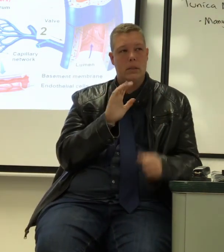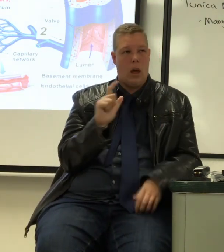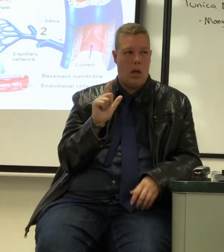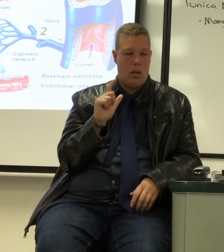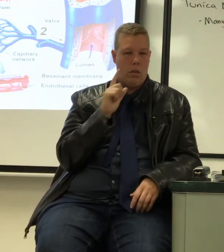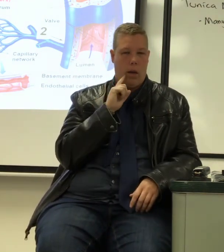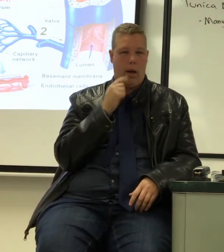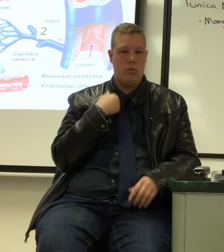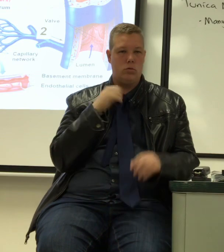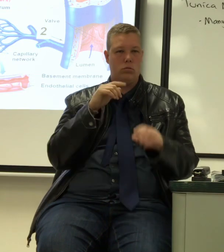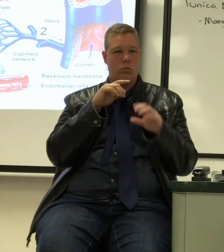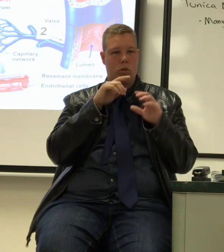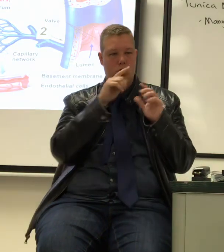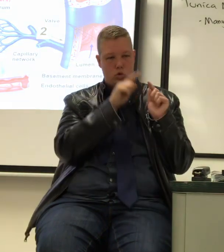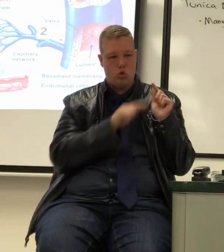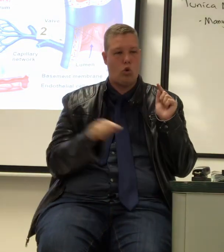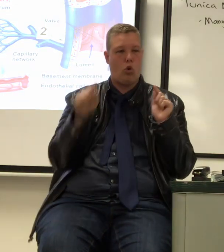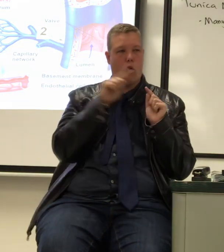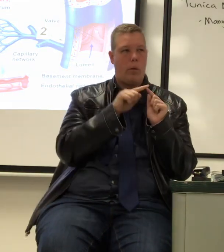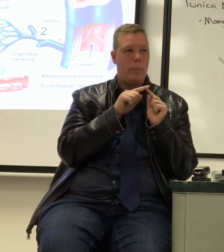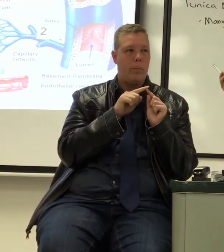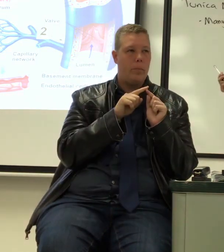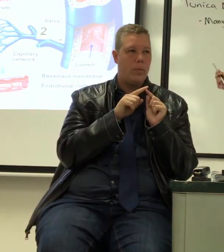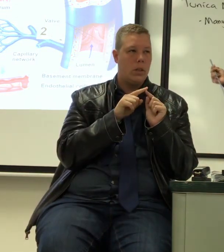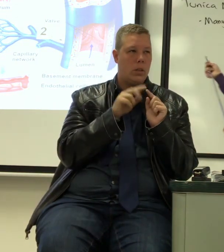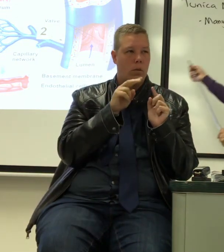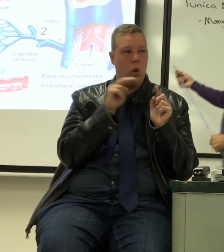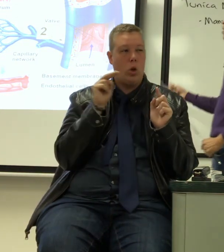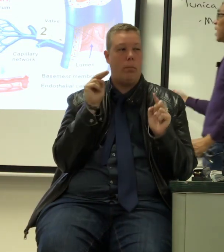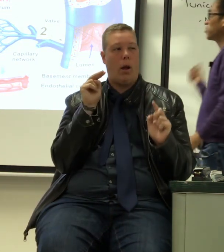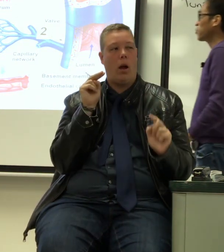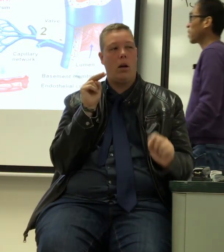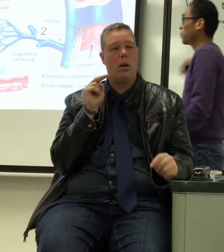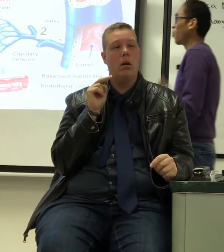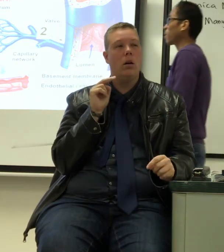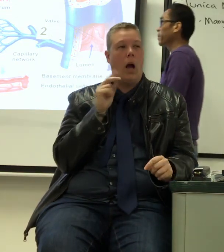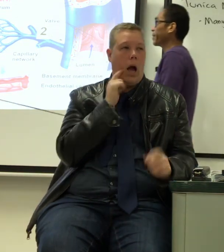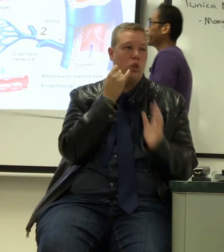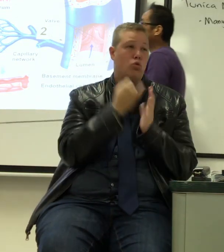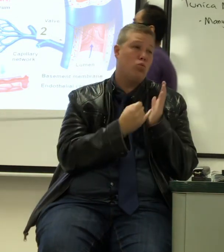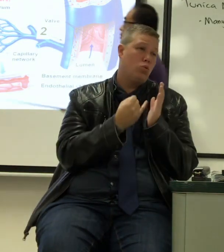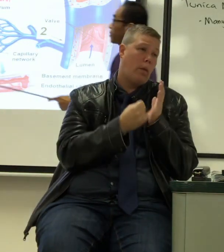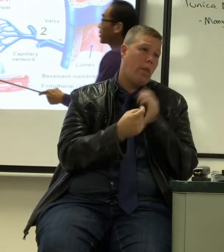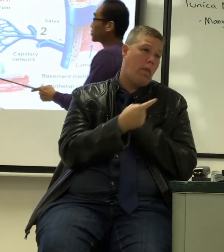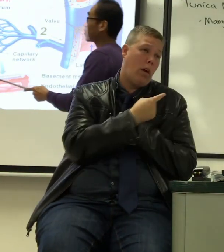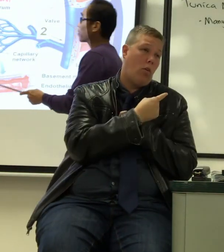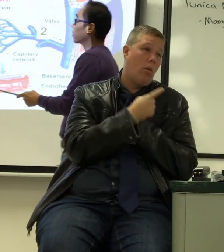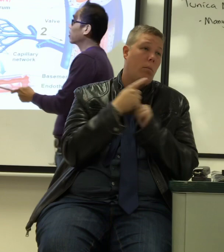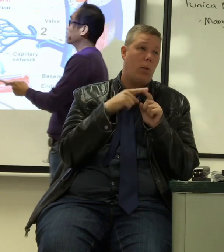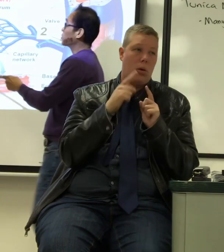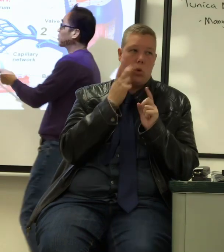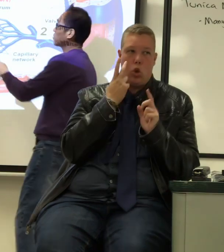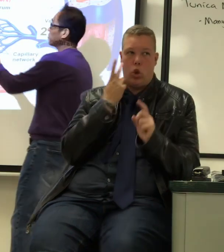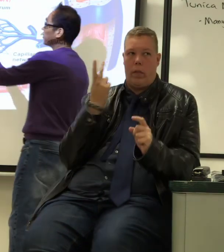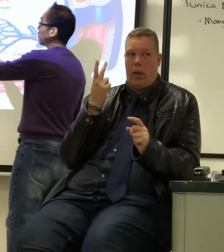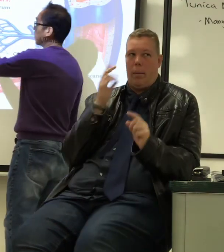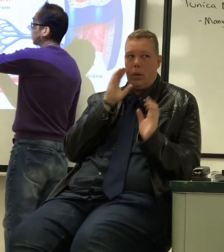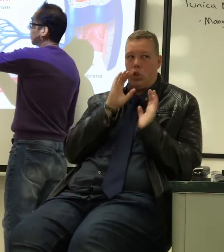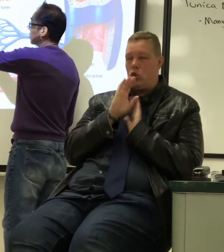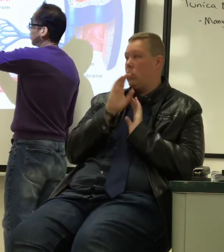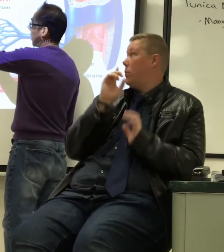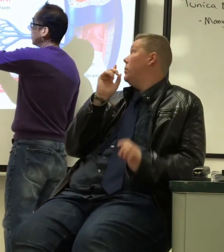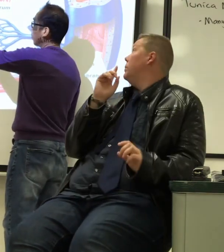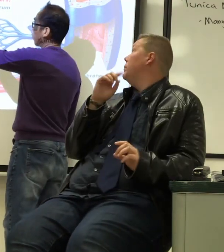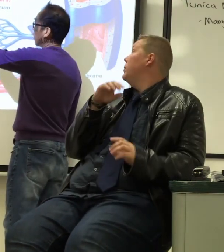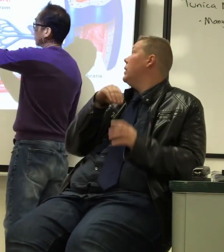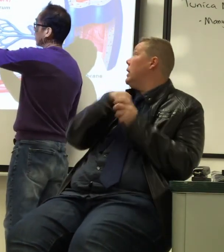So let's kind of like take a step back. I drew it on the board, but remember, look at the picture here. So it goes boom,